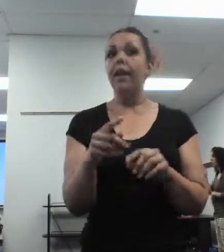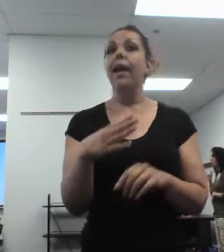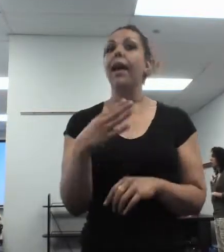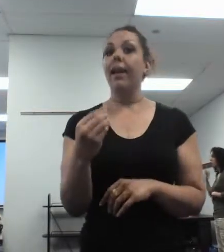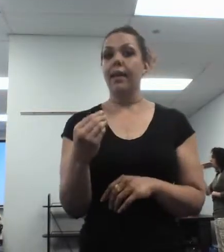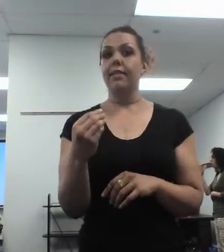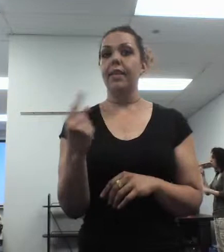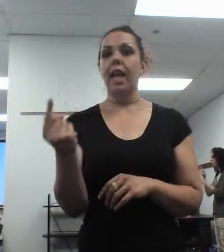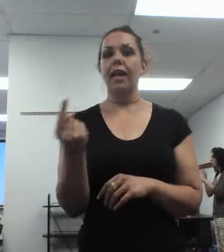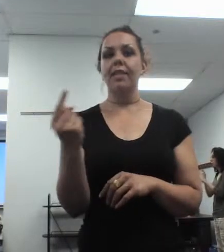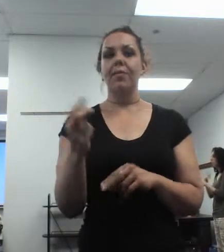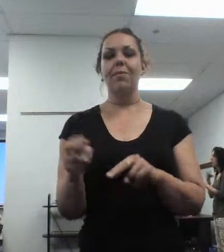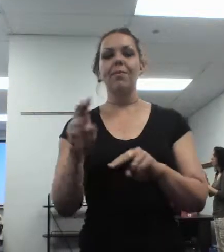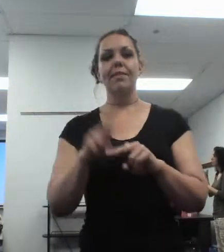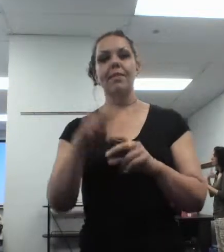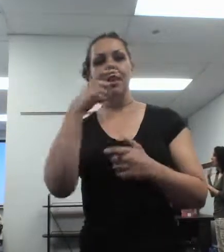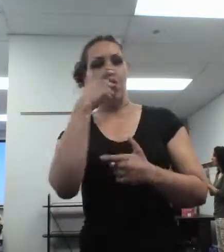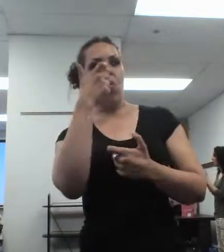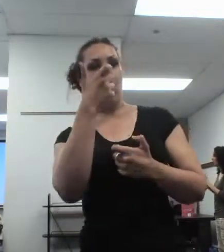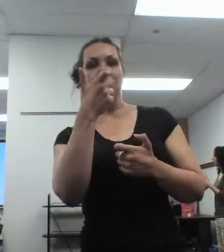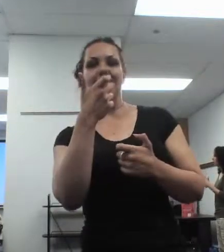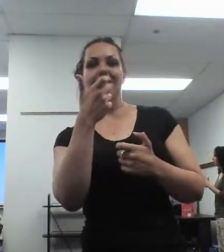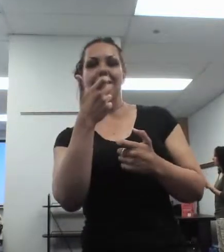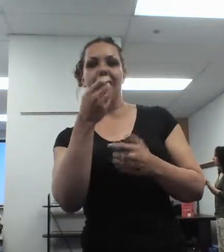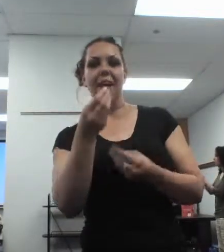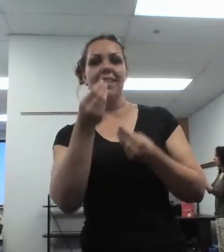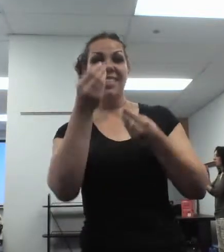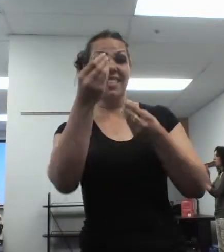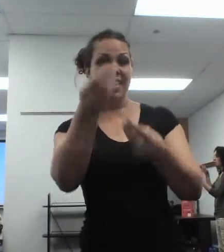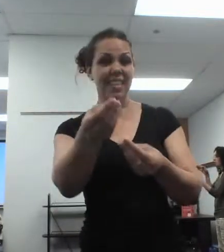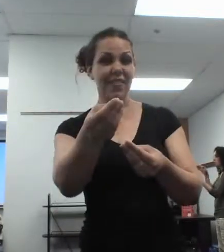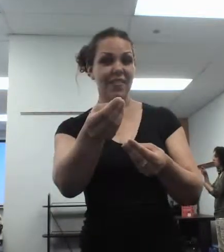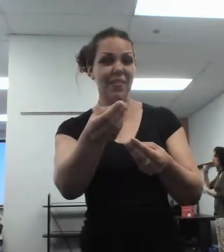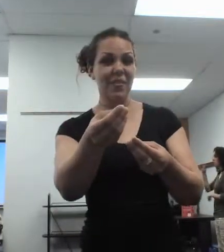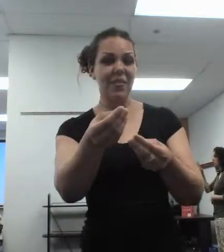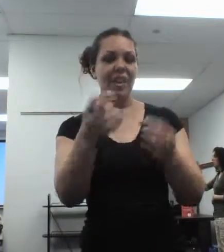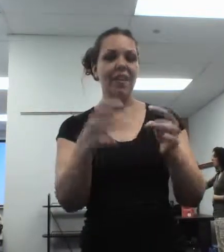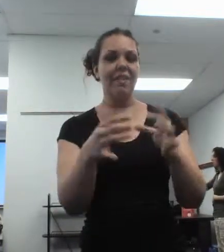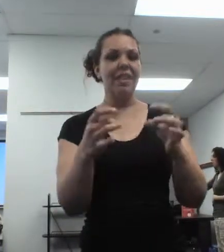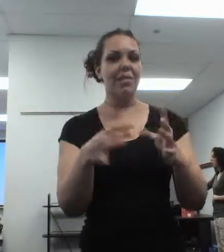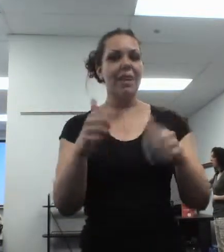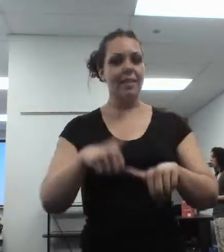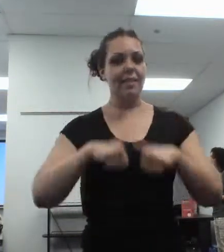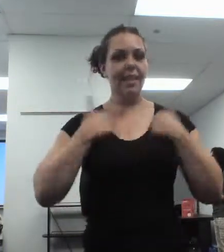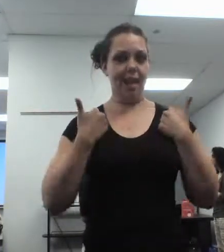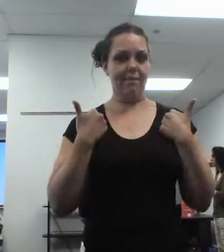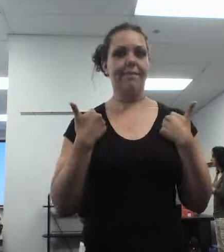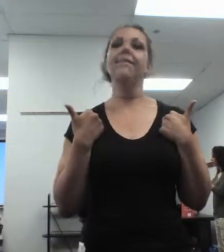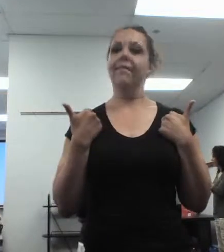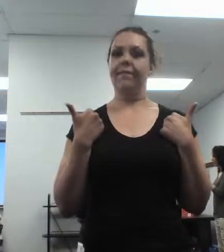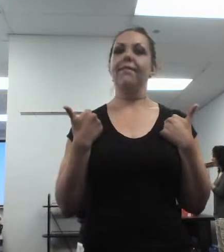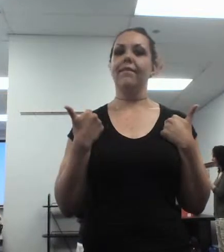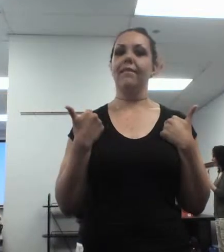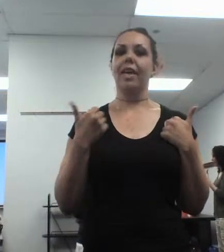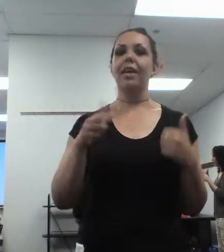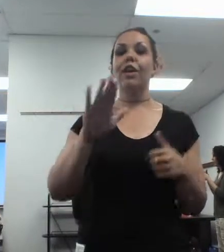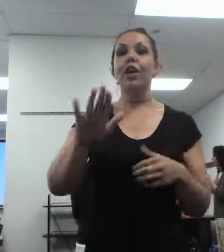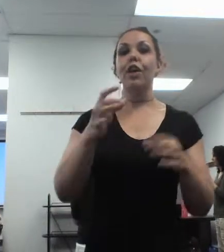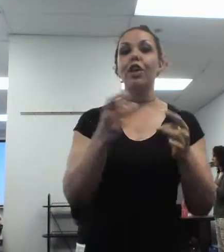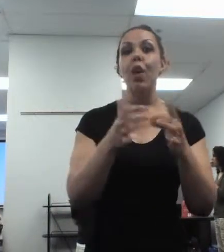spot. Because your own in-class interpretation on video, you're going to take home and you're going to analyze your own work